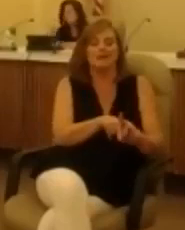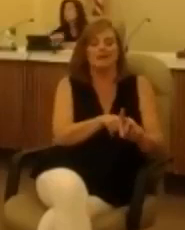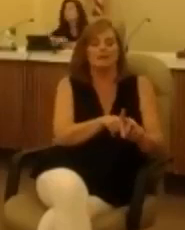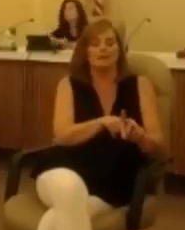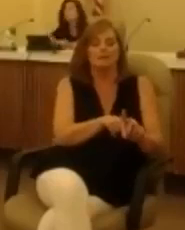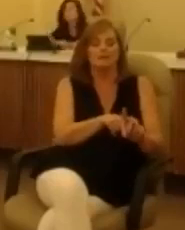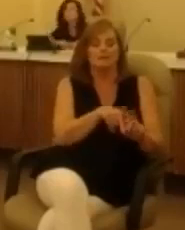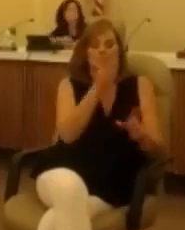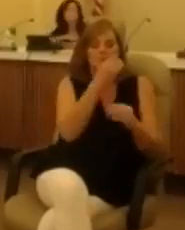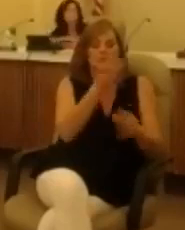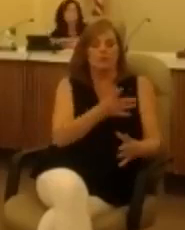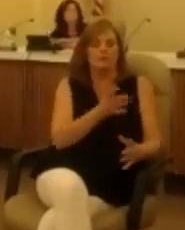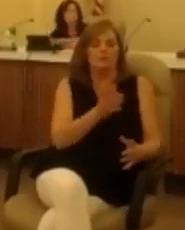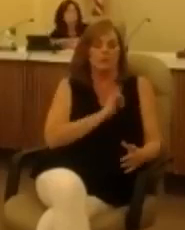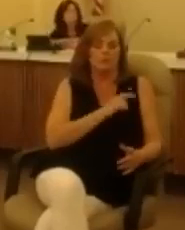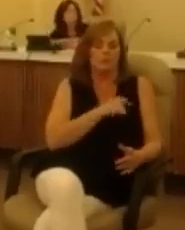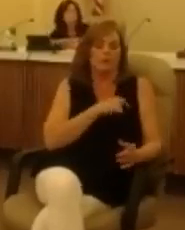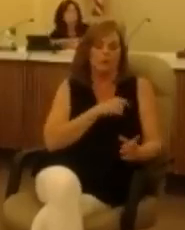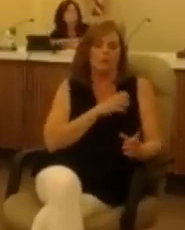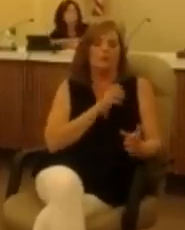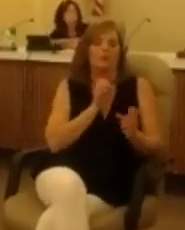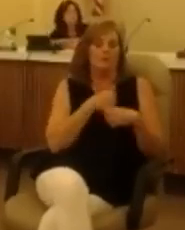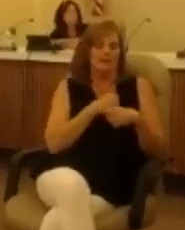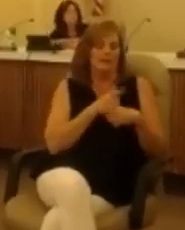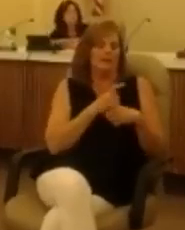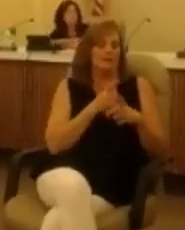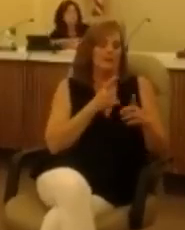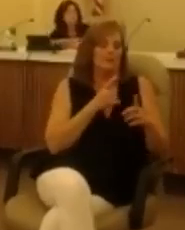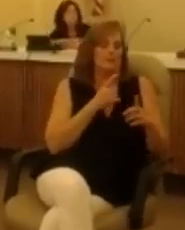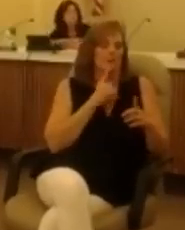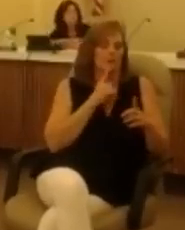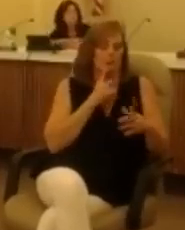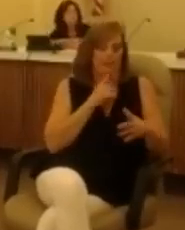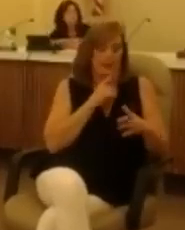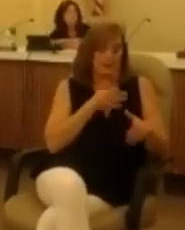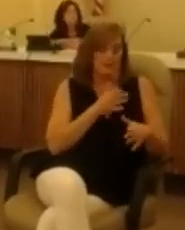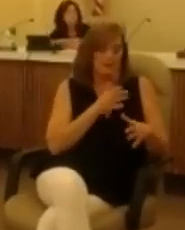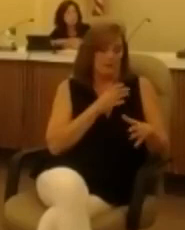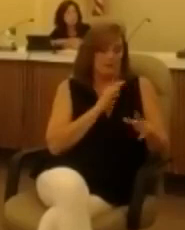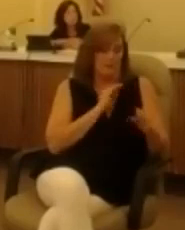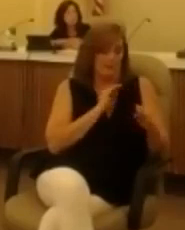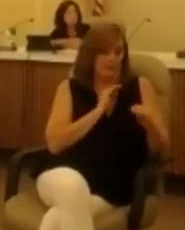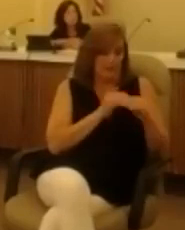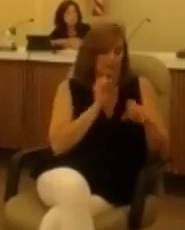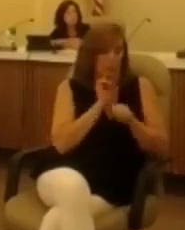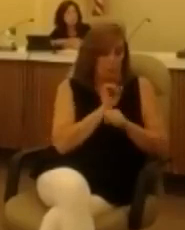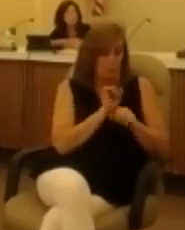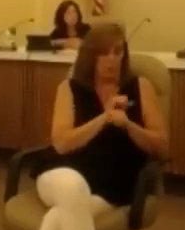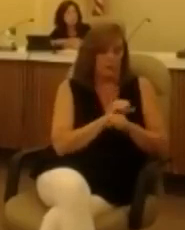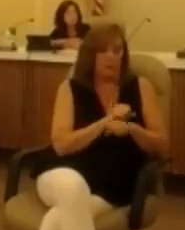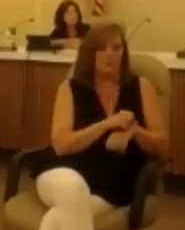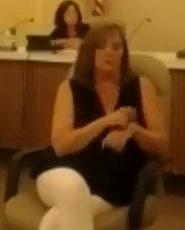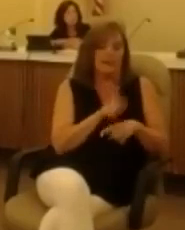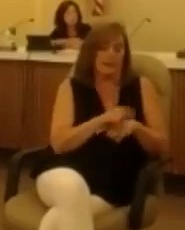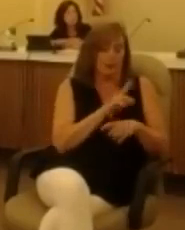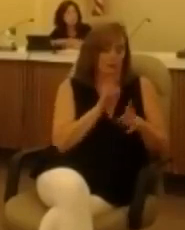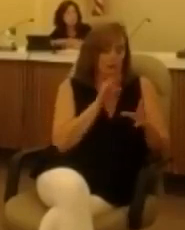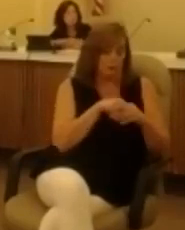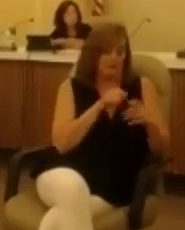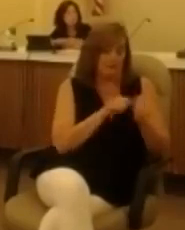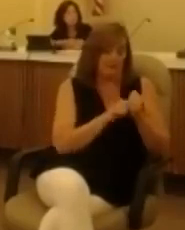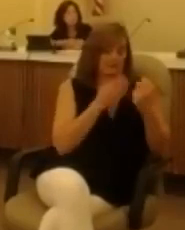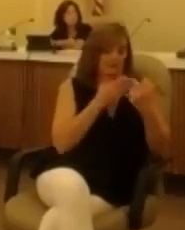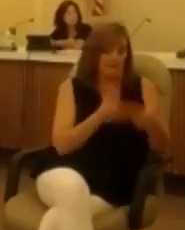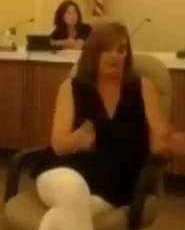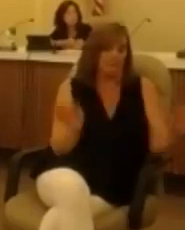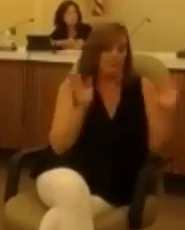to perform work to correct those violations. Included in that notice is a call for a public hearing that we